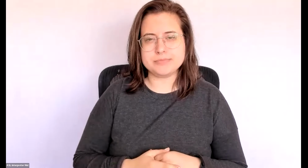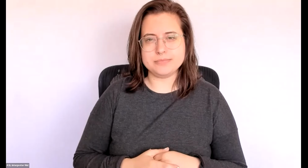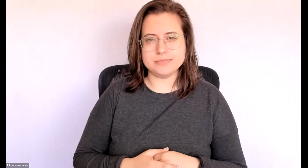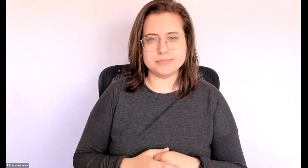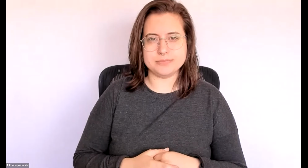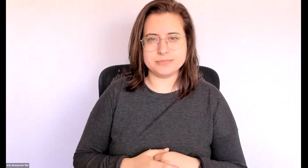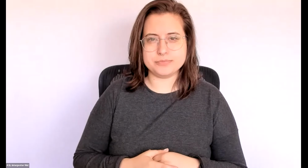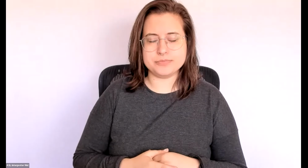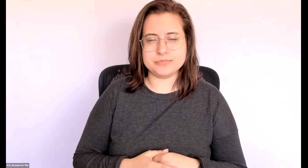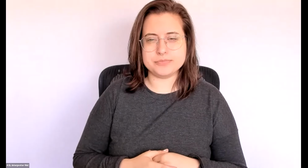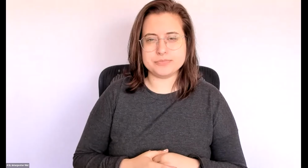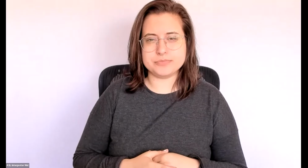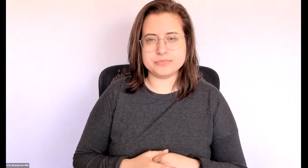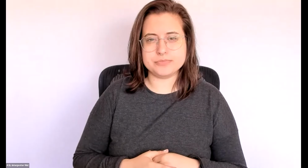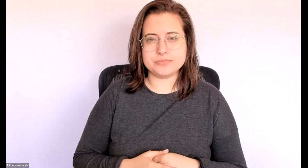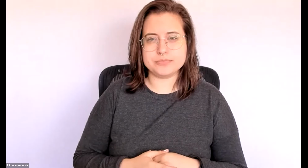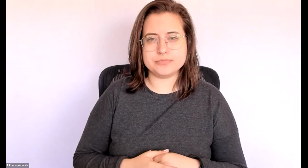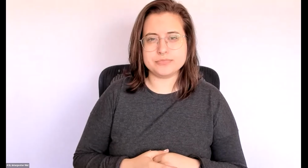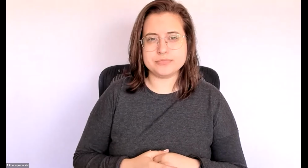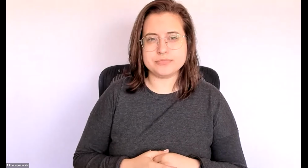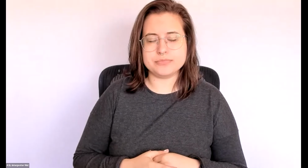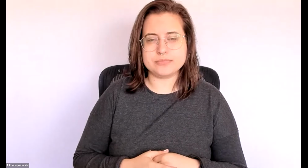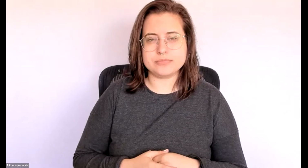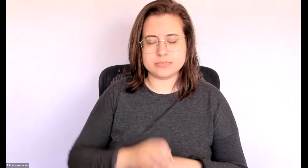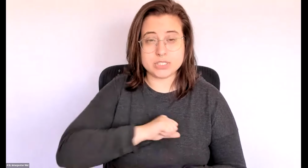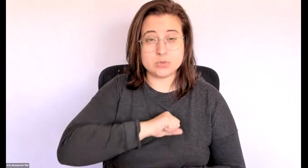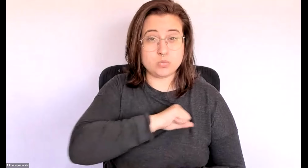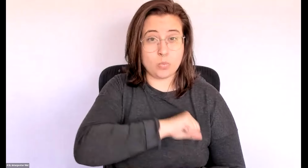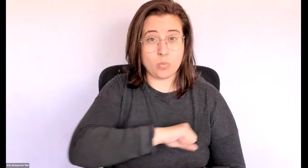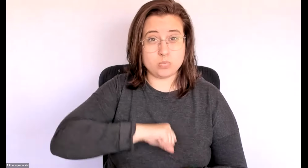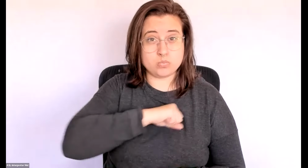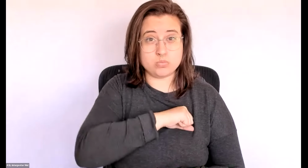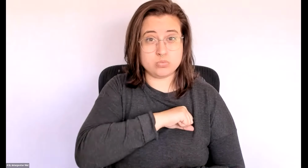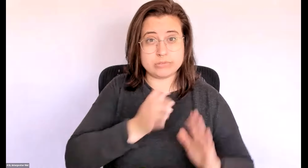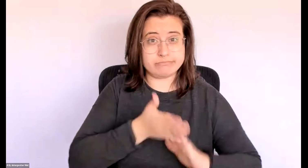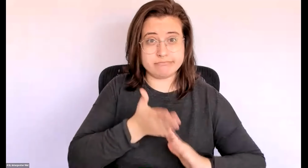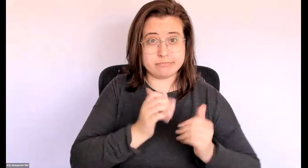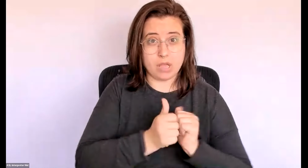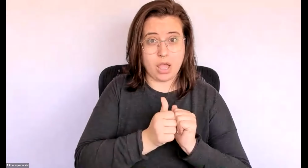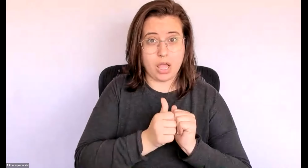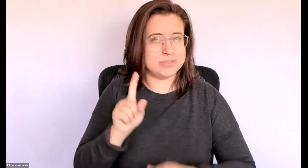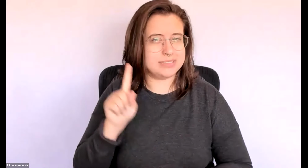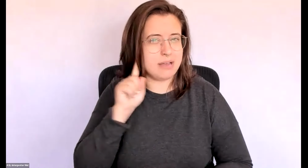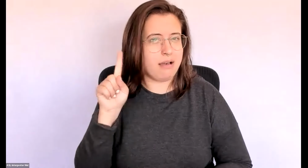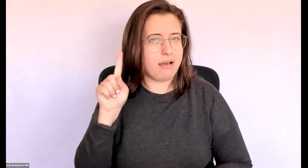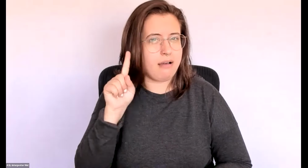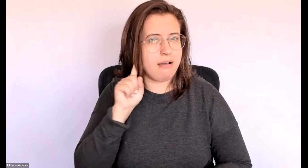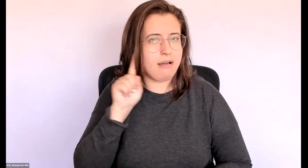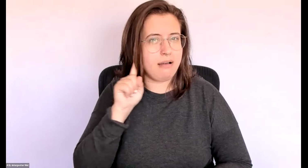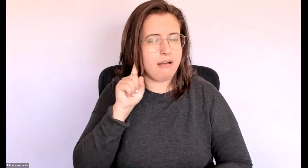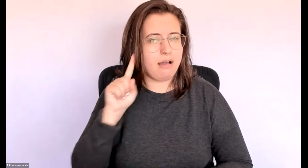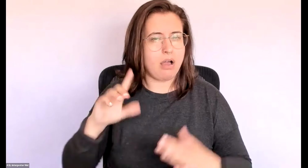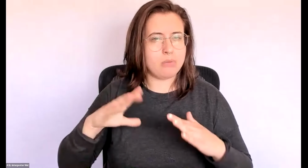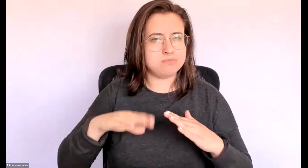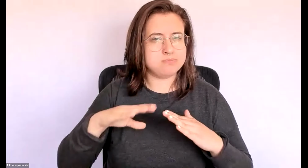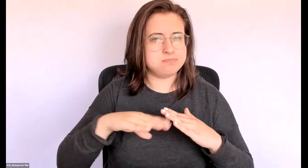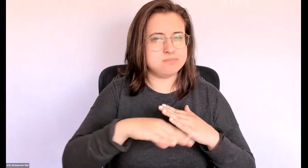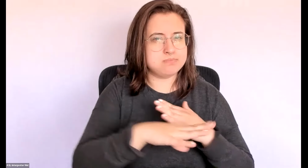This imaging technique uses sound waves, not X-rays, so there is